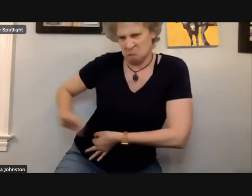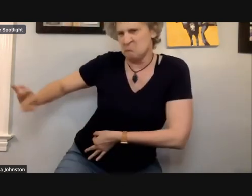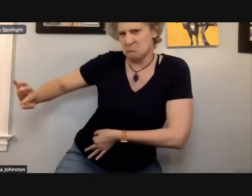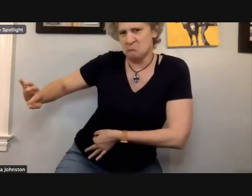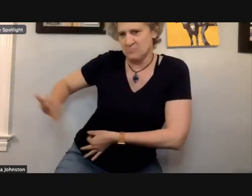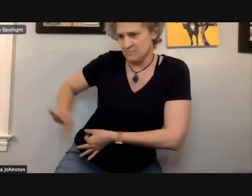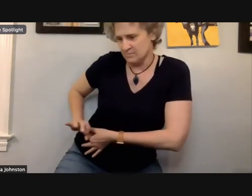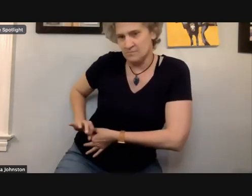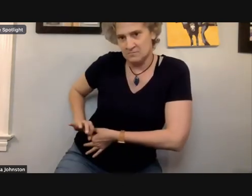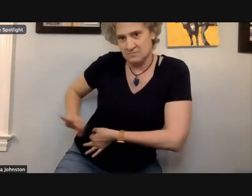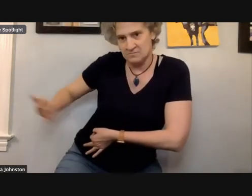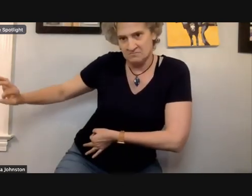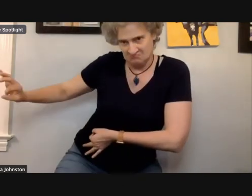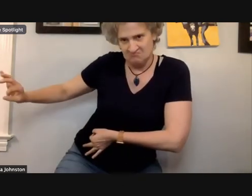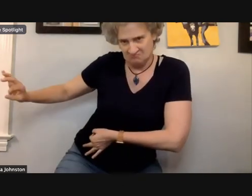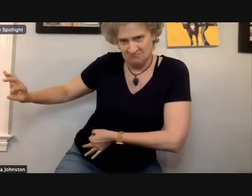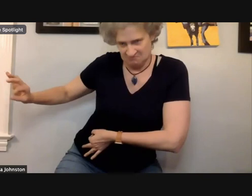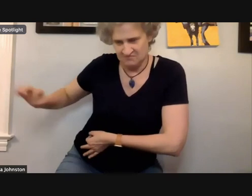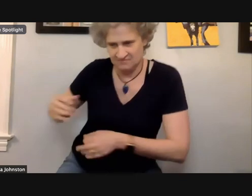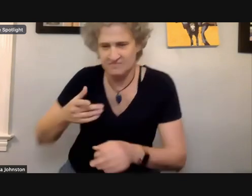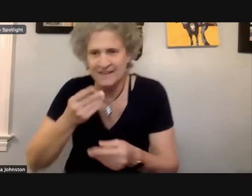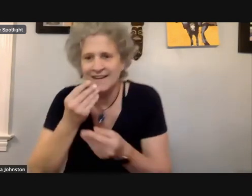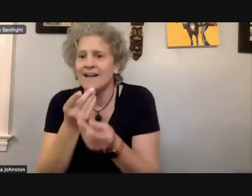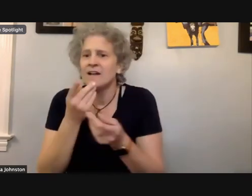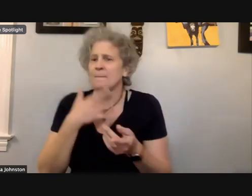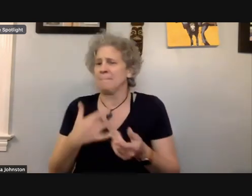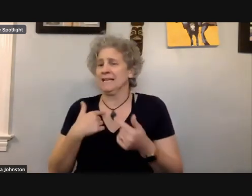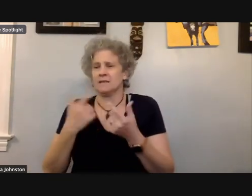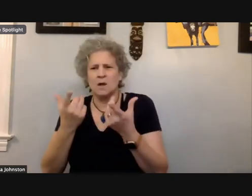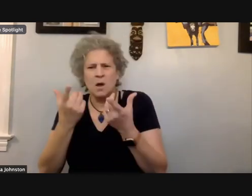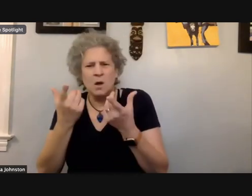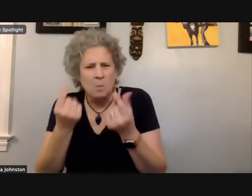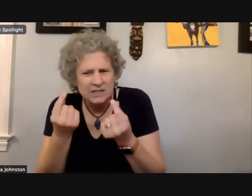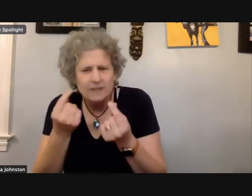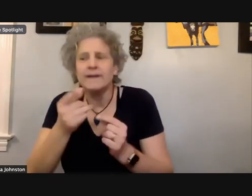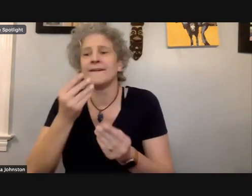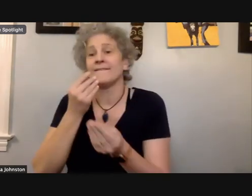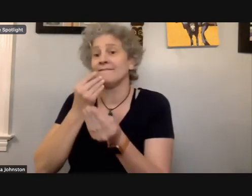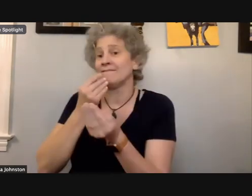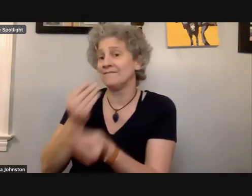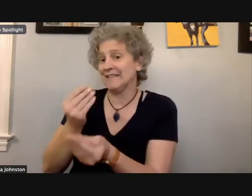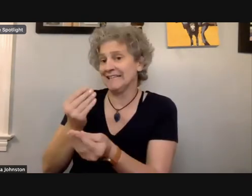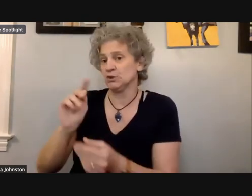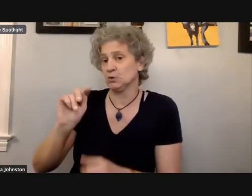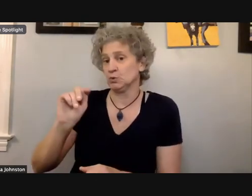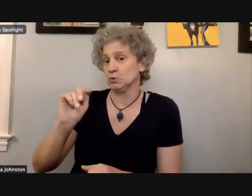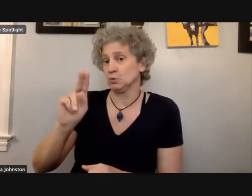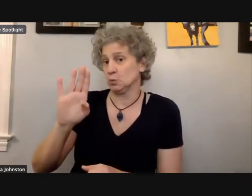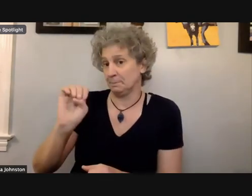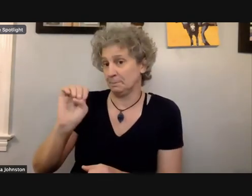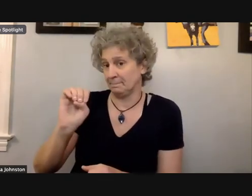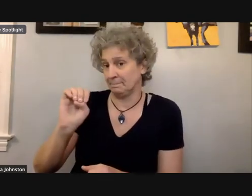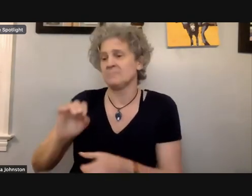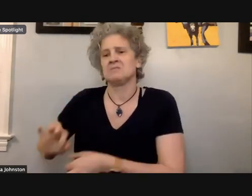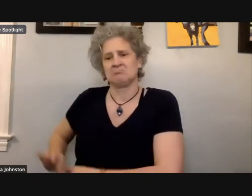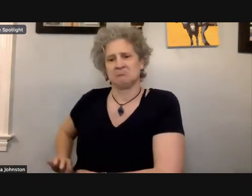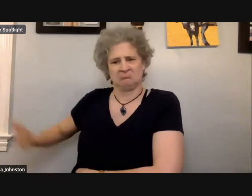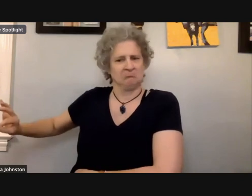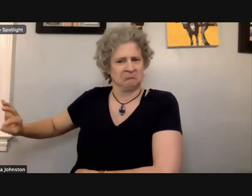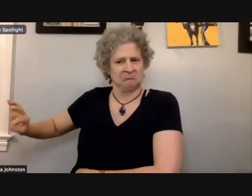okay, so your G tube is, depending on where it's located. And then typically, you would describe